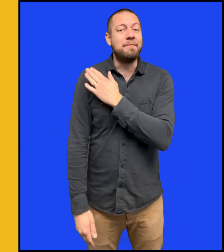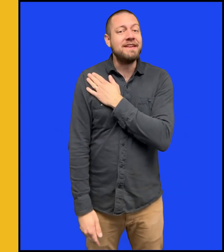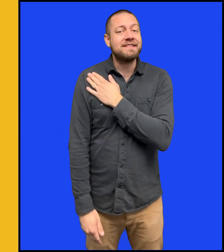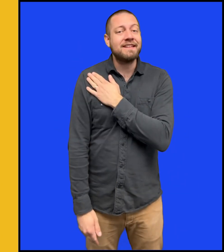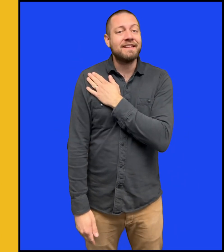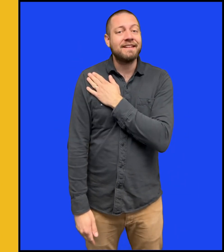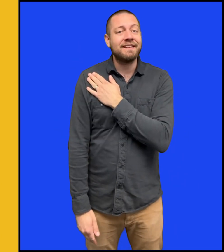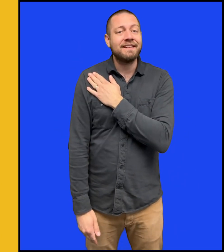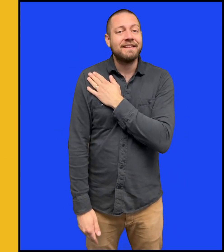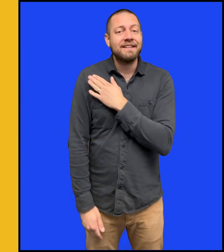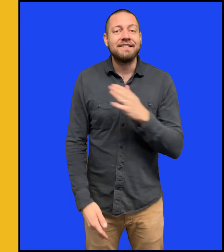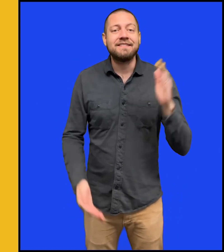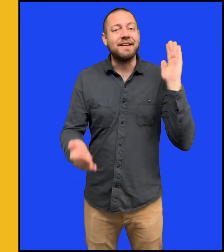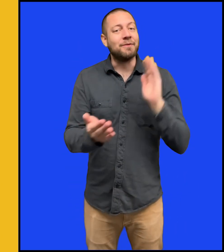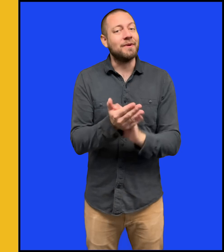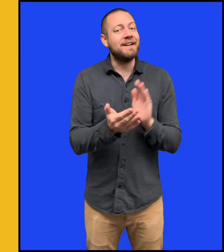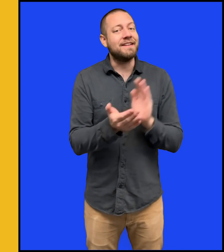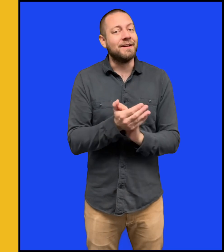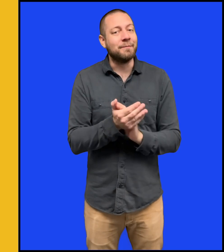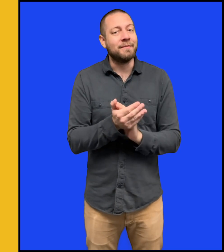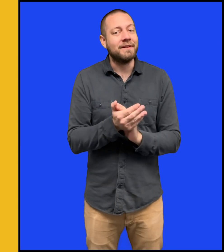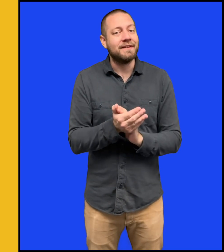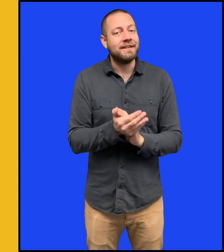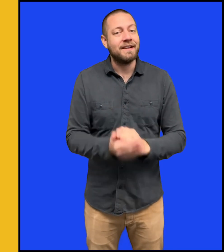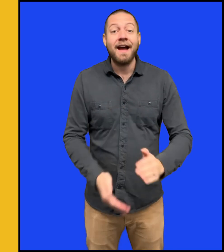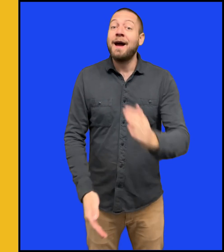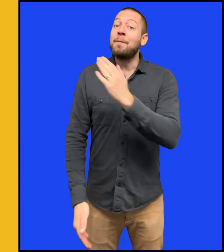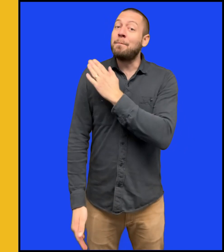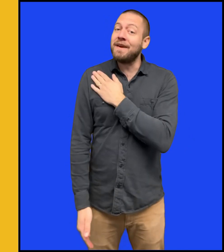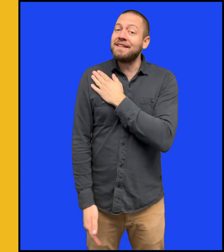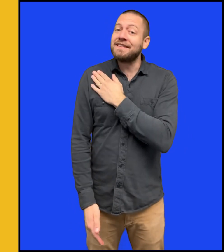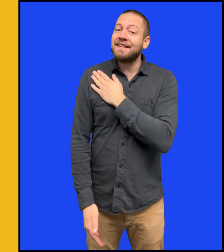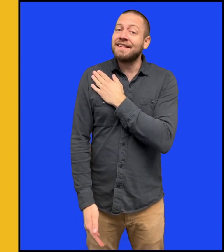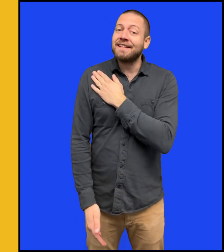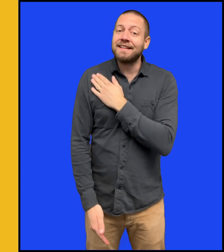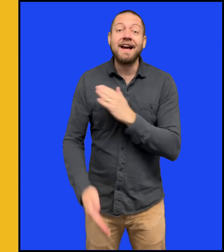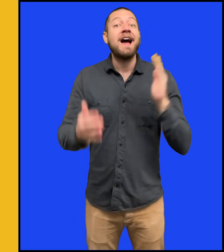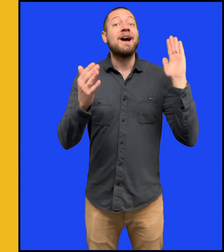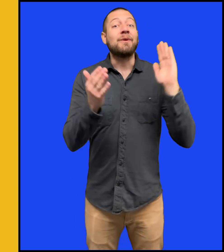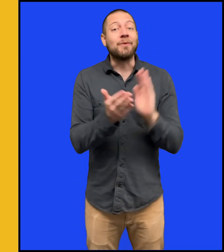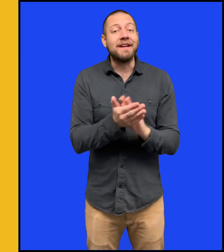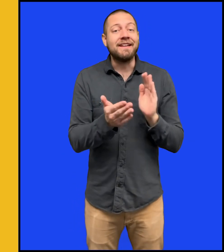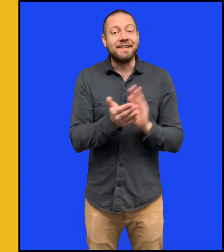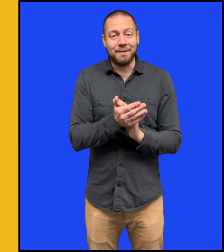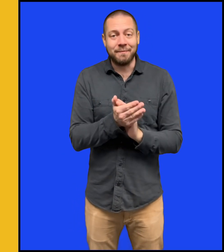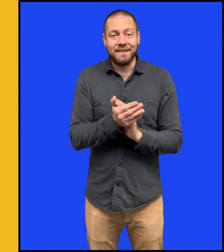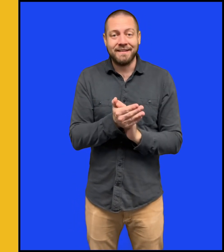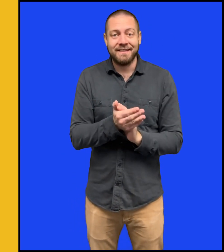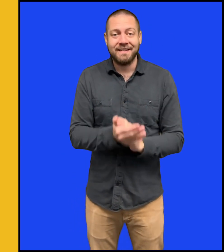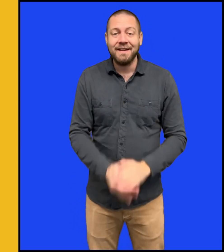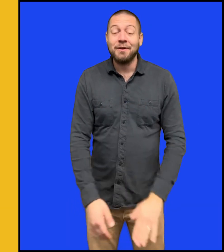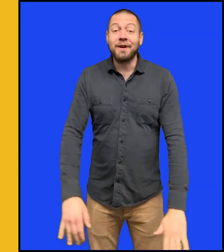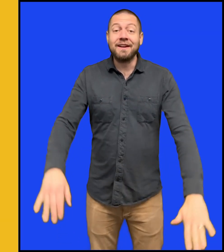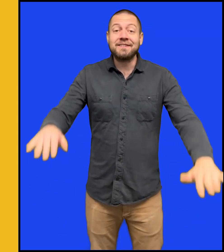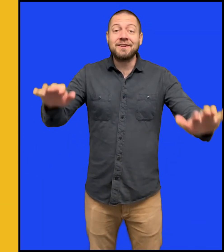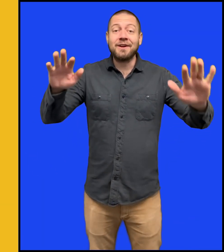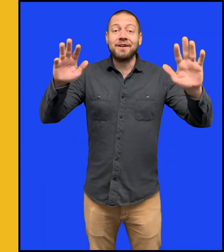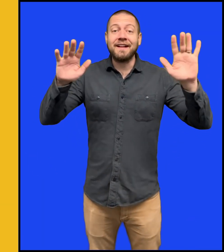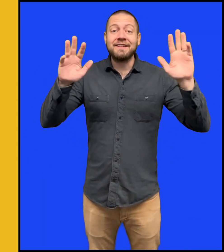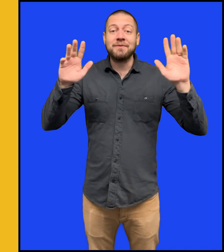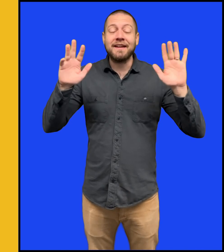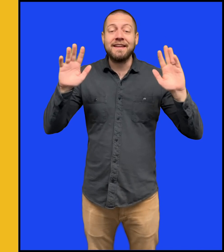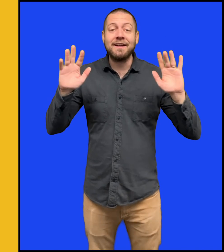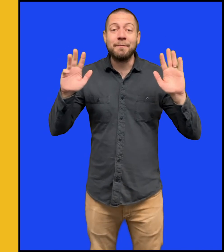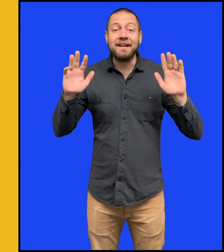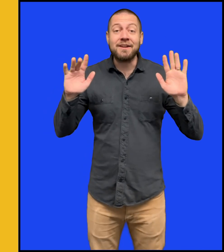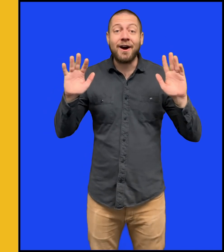Say beat, say rhythm, beat, rhythm. We're going to start our